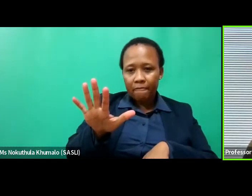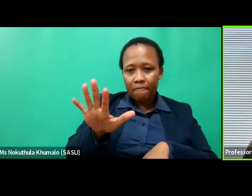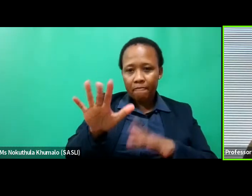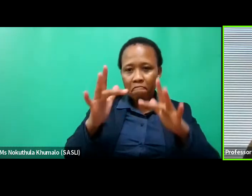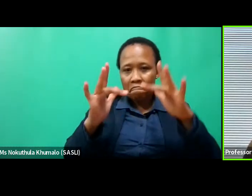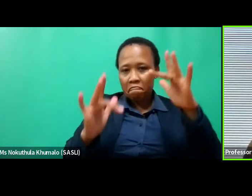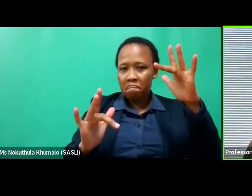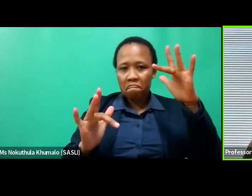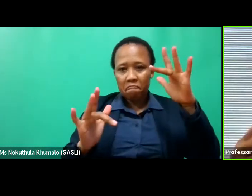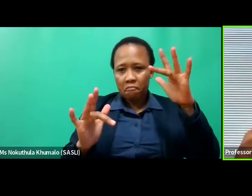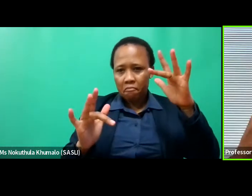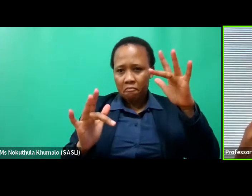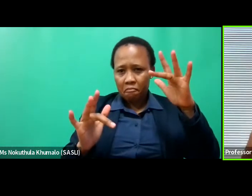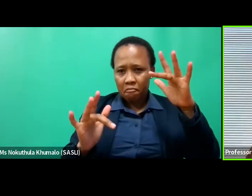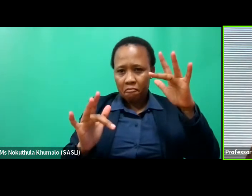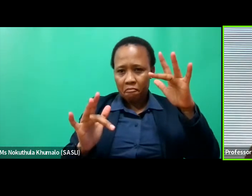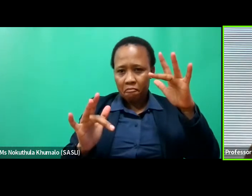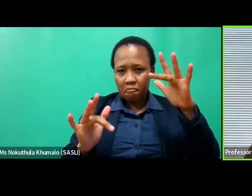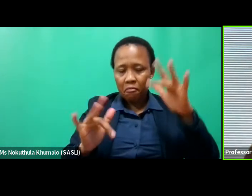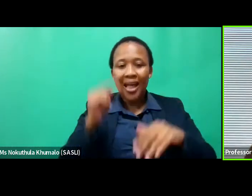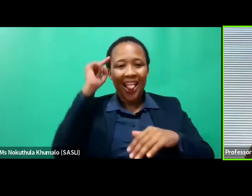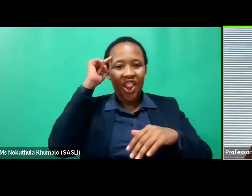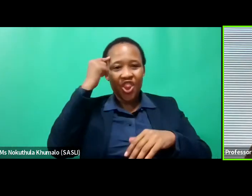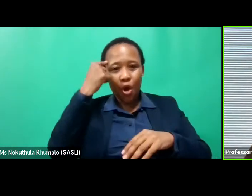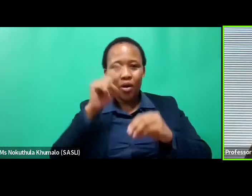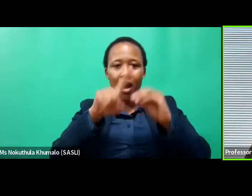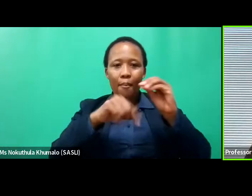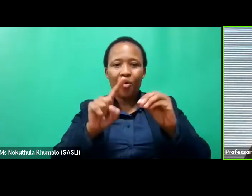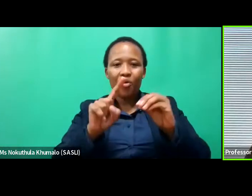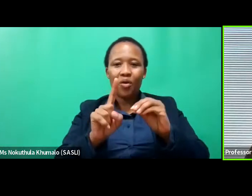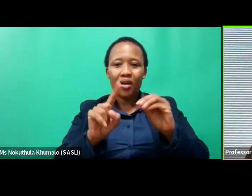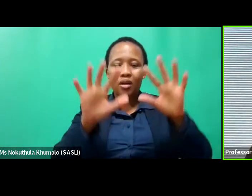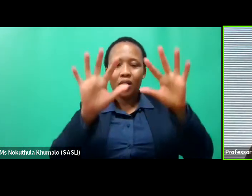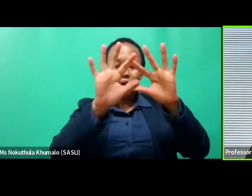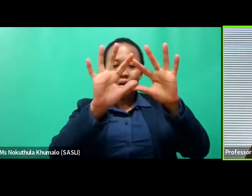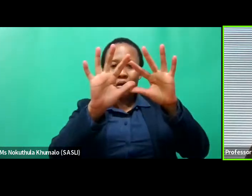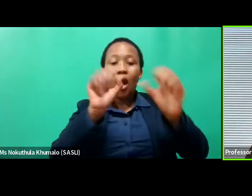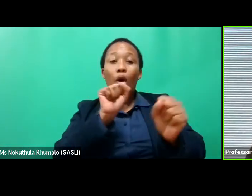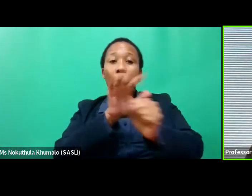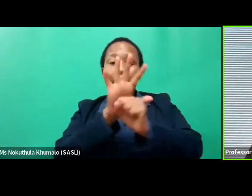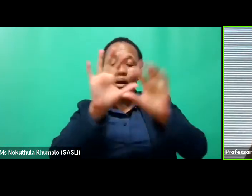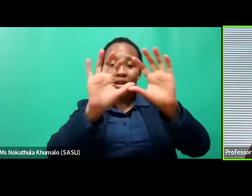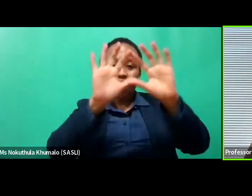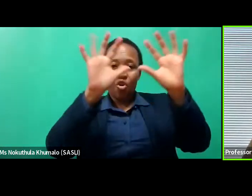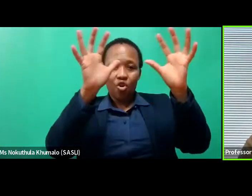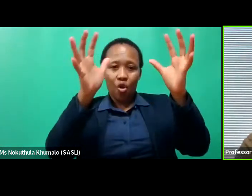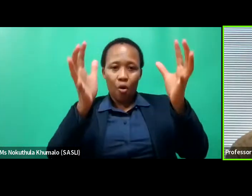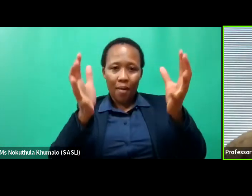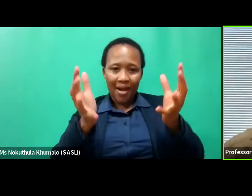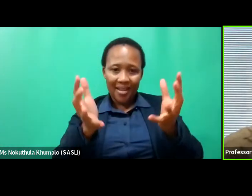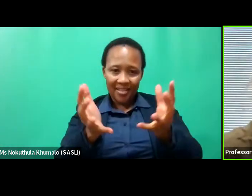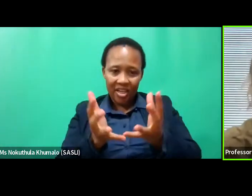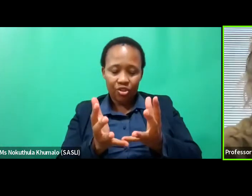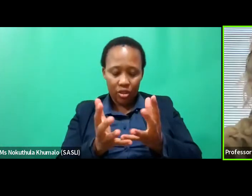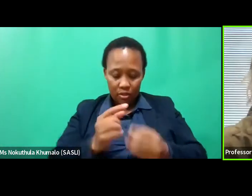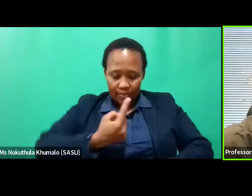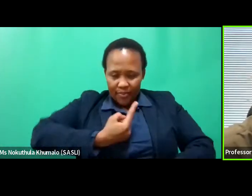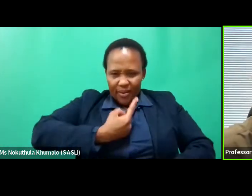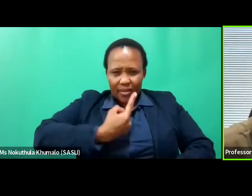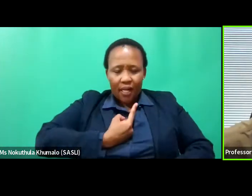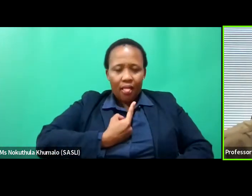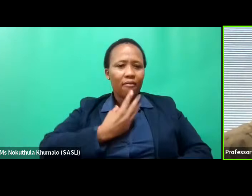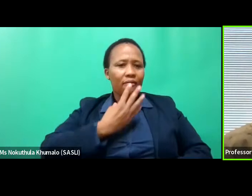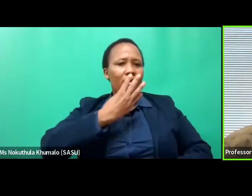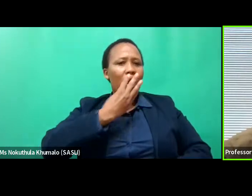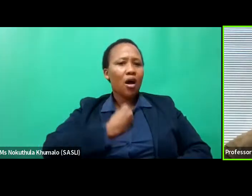ever thought about globalization. He probably did, I don't know, but and the impact of globalization. So I always ask myself the question when I drive down